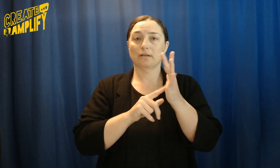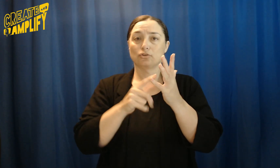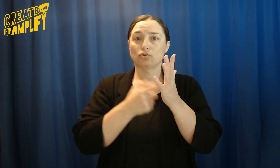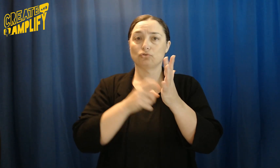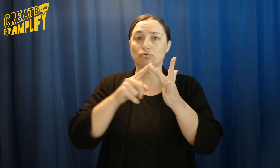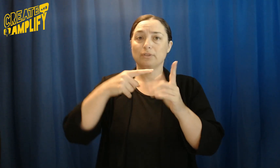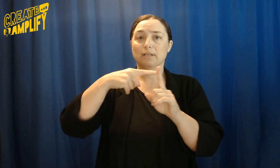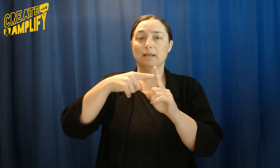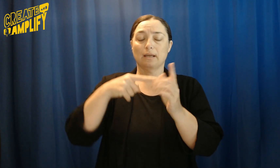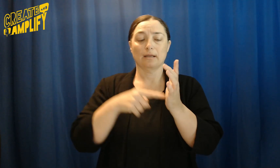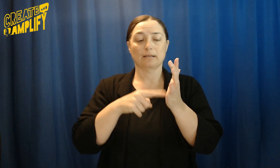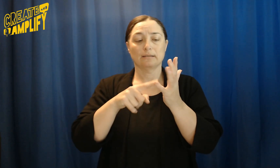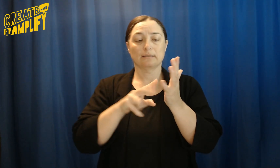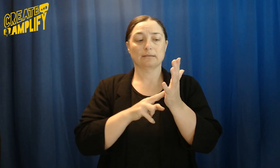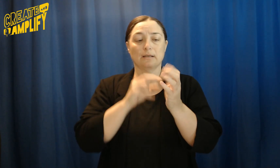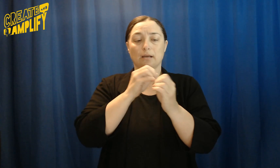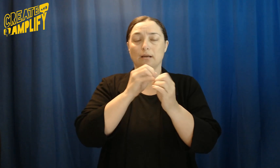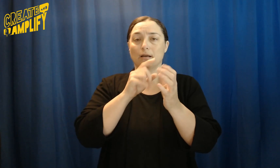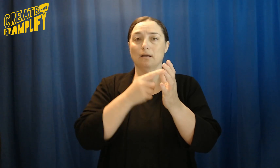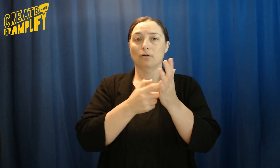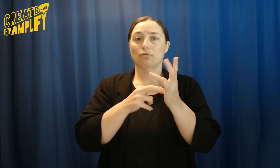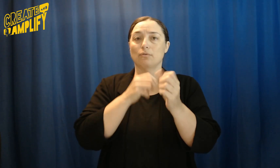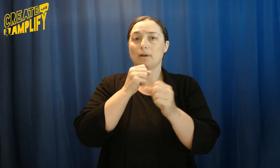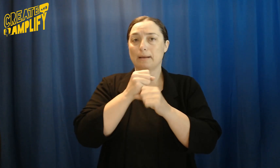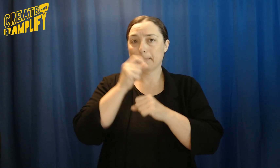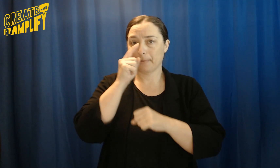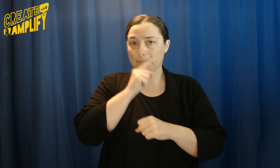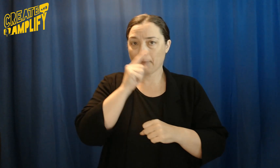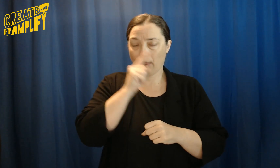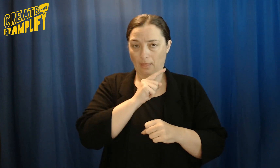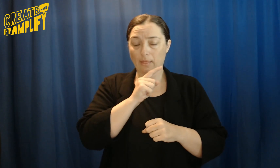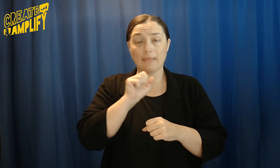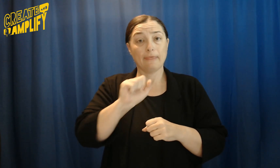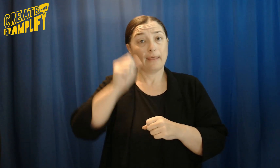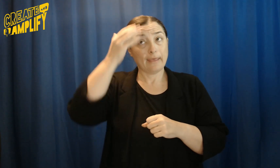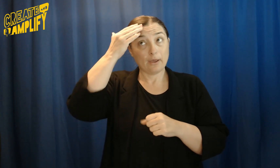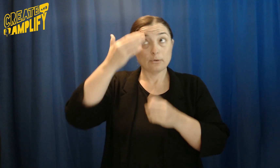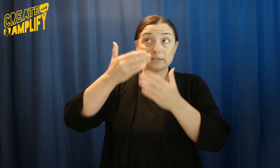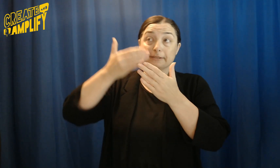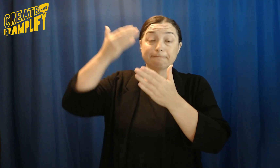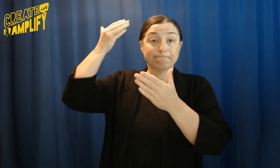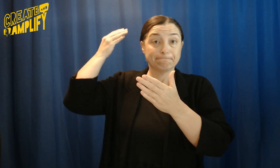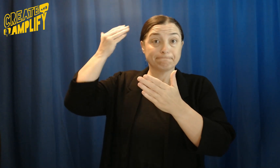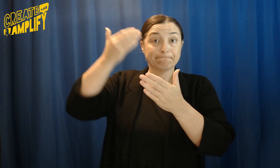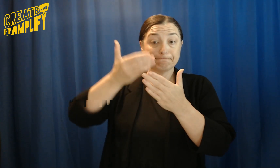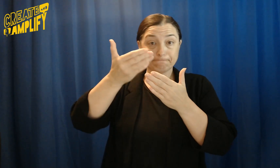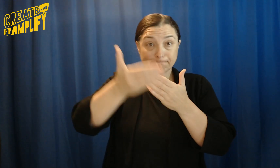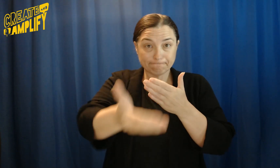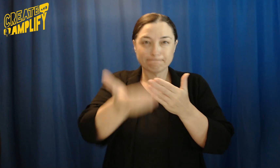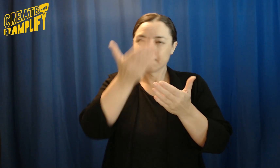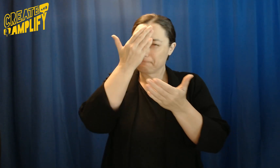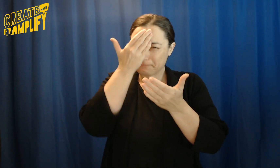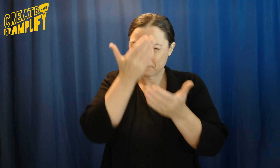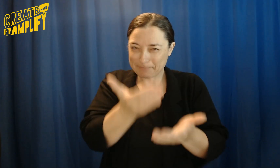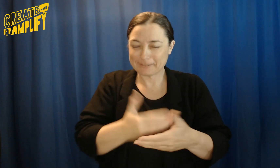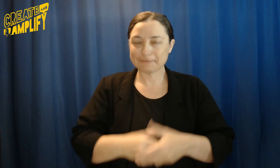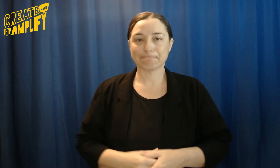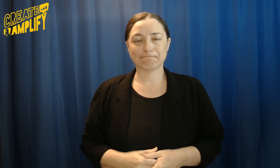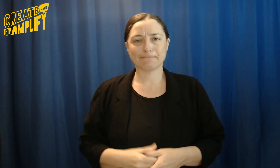people, and give our respects to their elders, past, present, and emerging. We encourage everyone listening